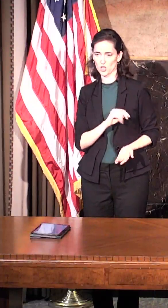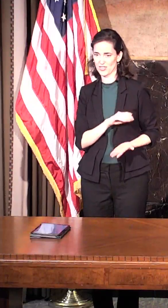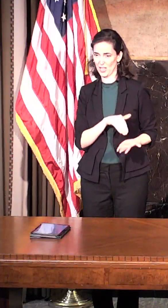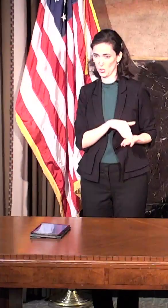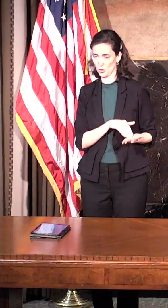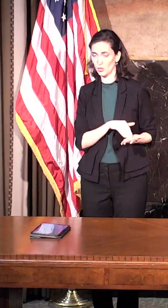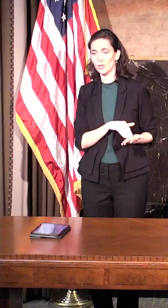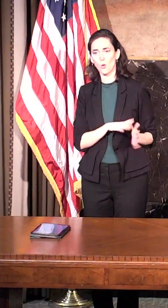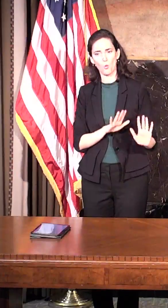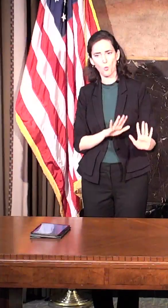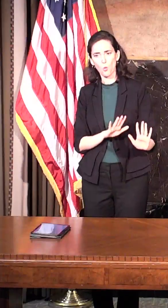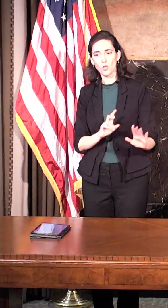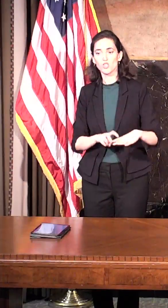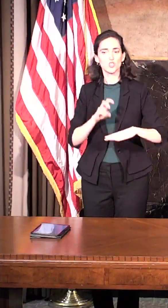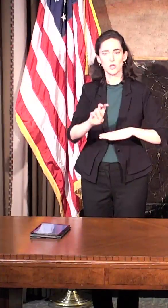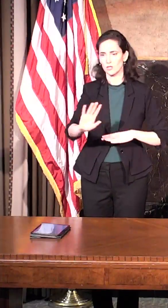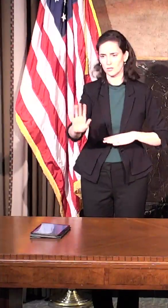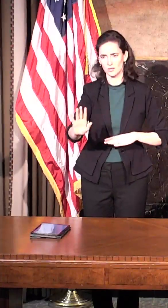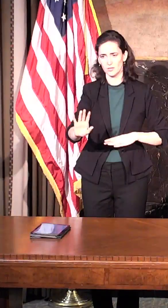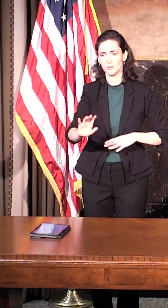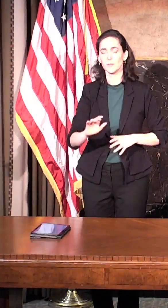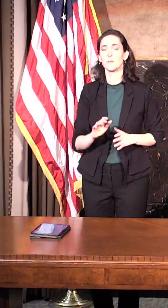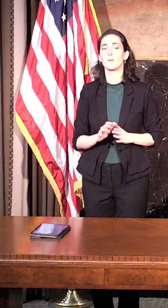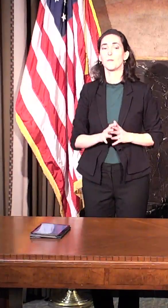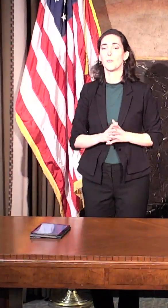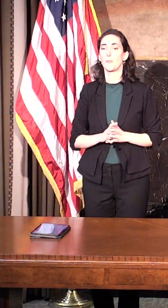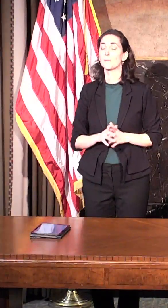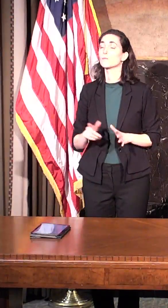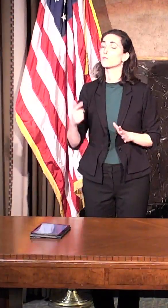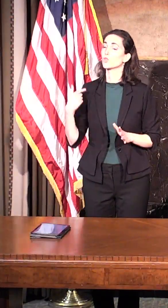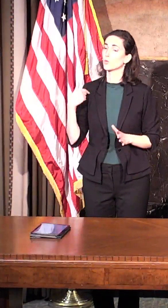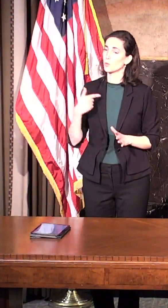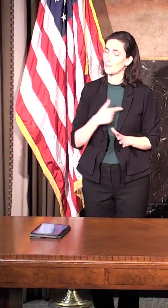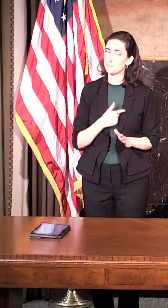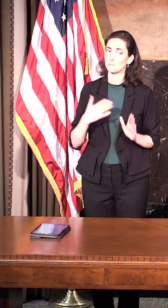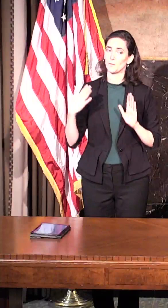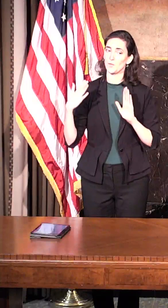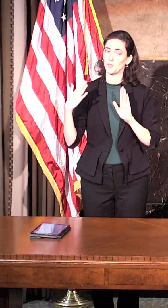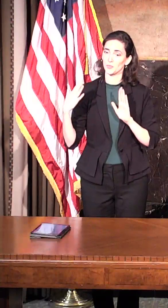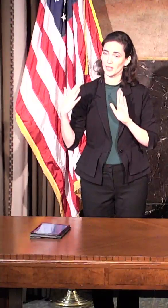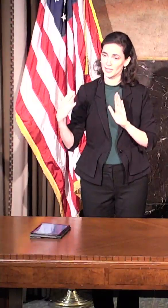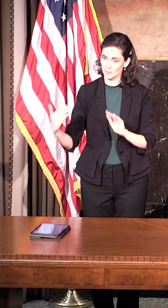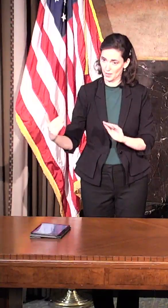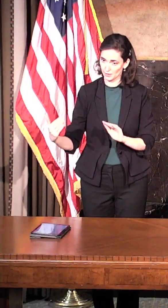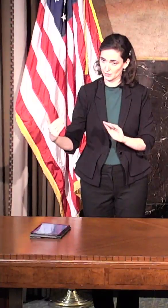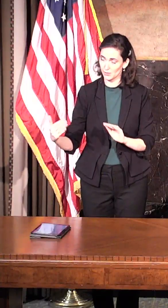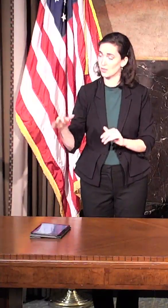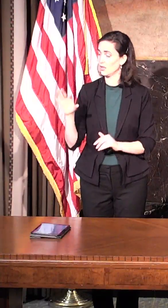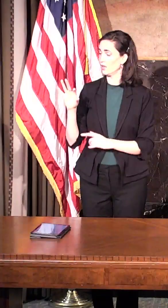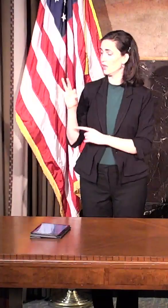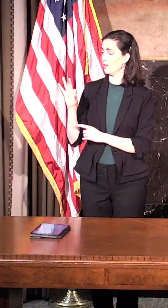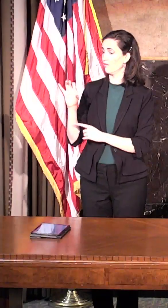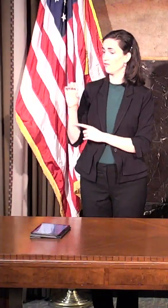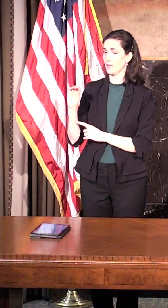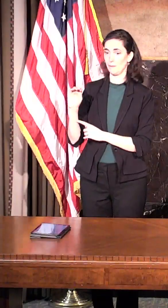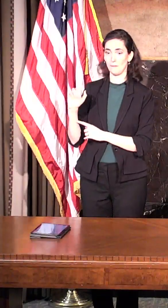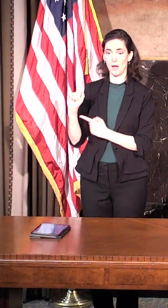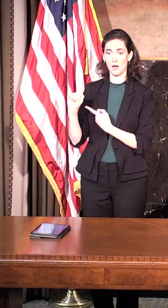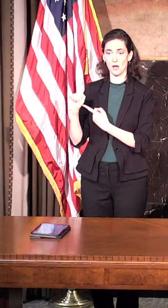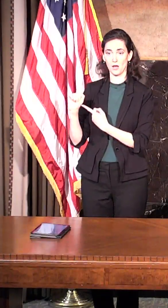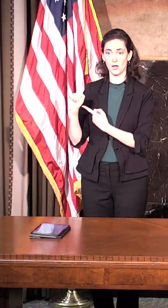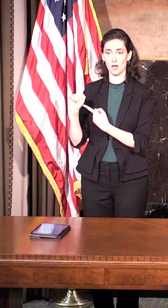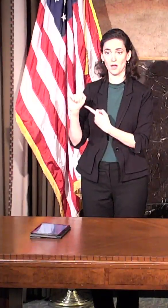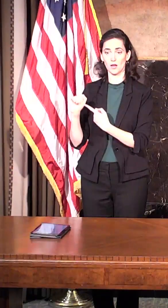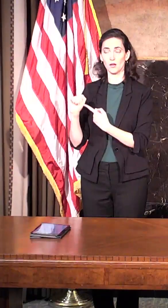premature. Now, we do anticipate that FEMA is going to,